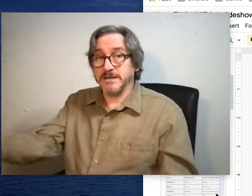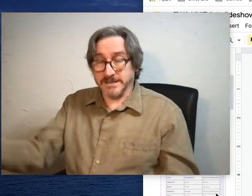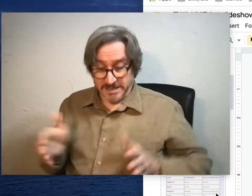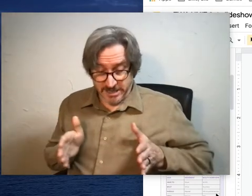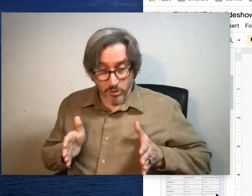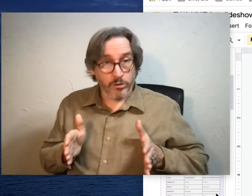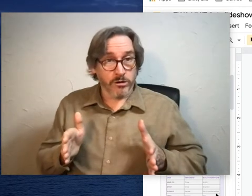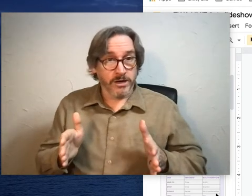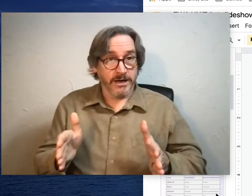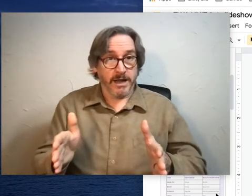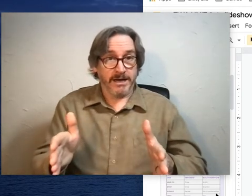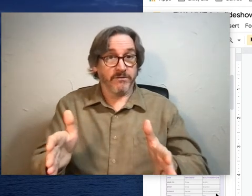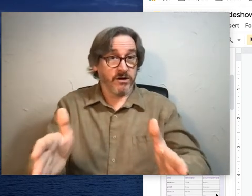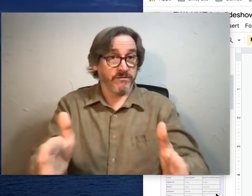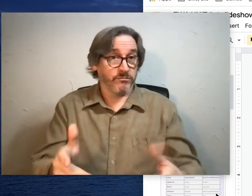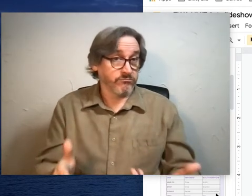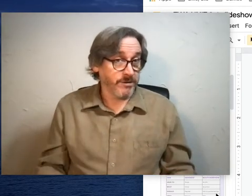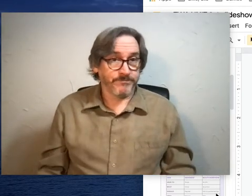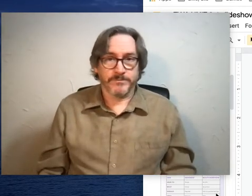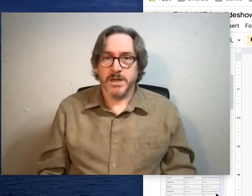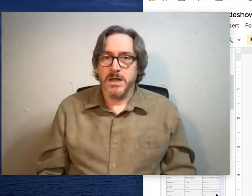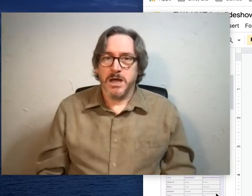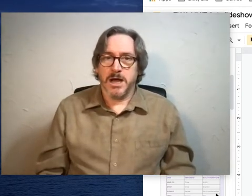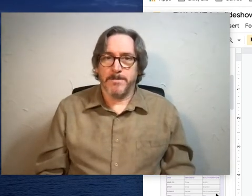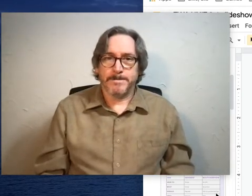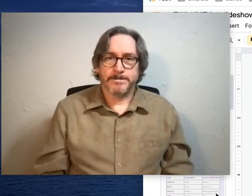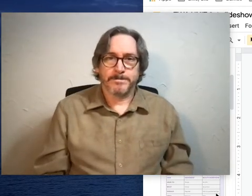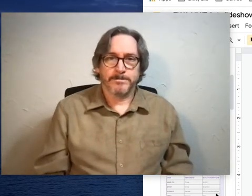next, next, in order, in a line in front of you, right?